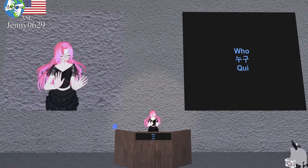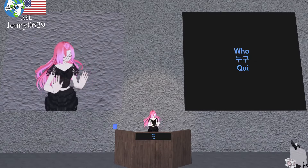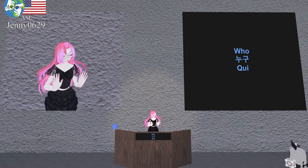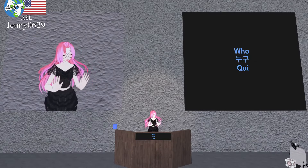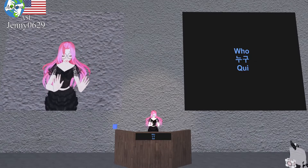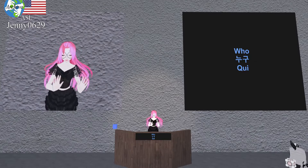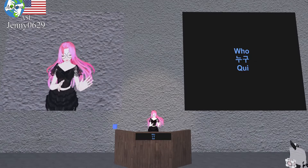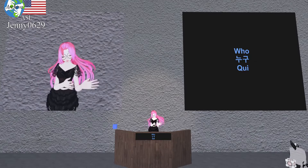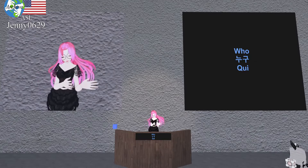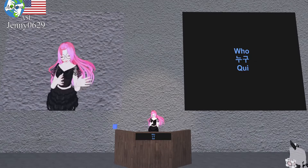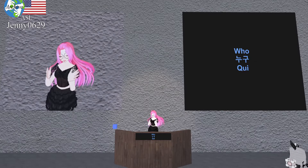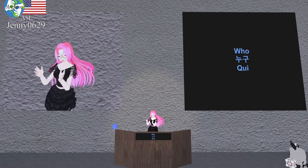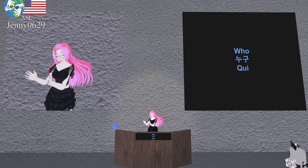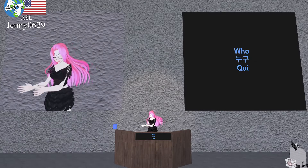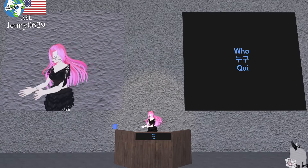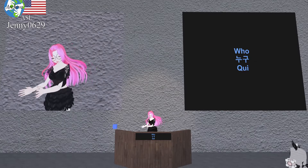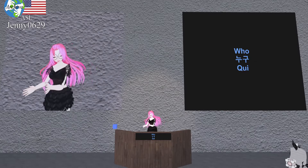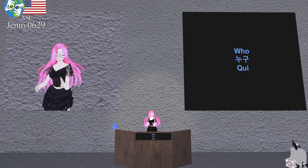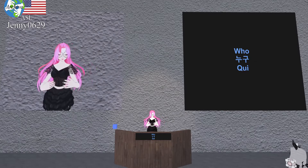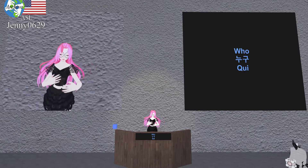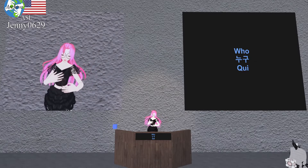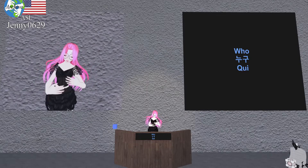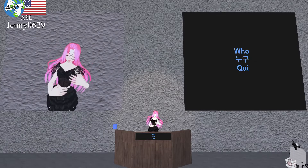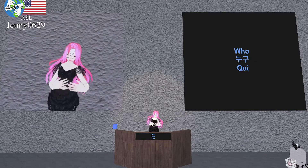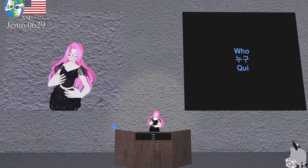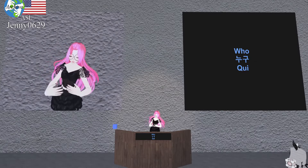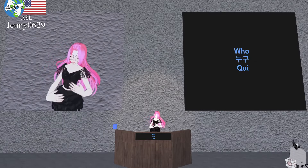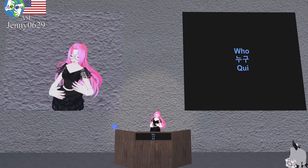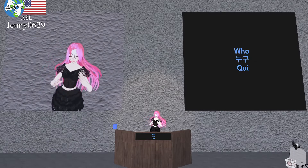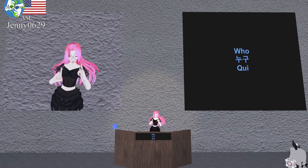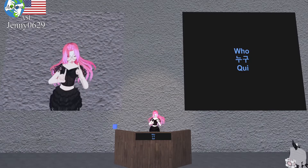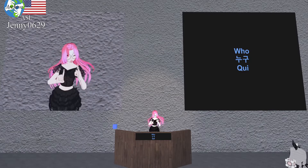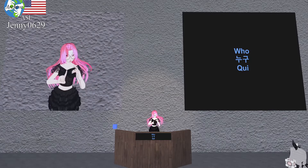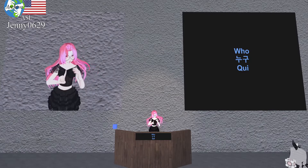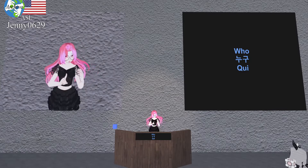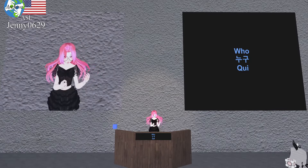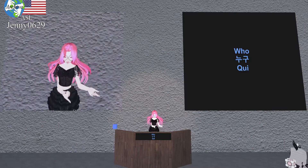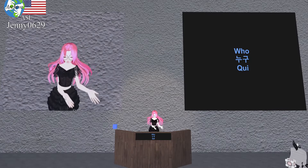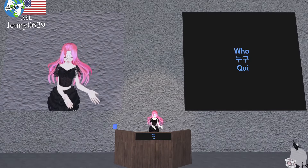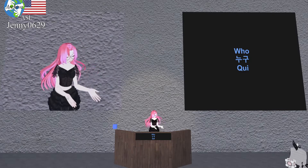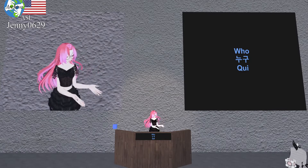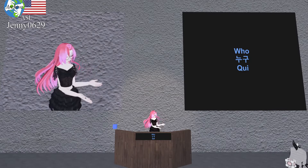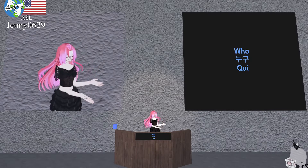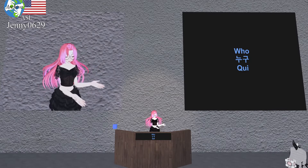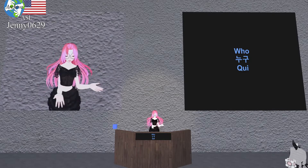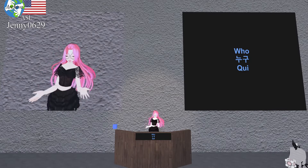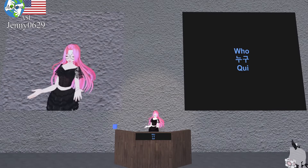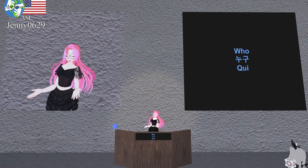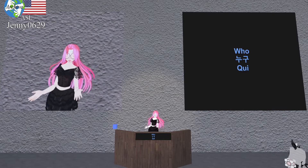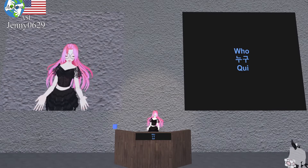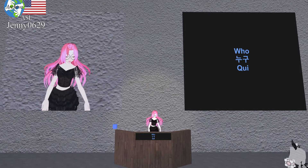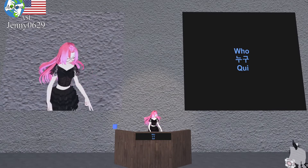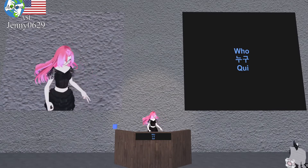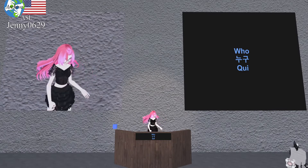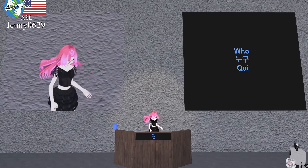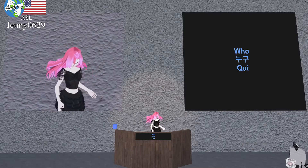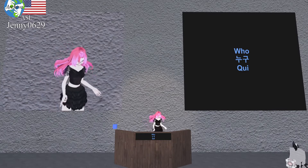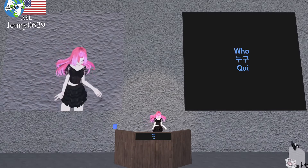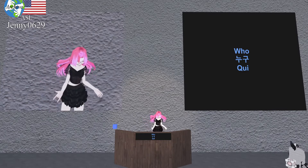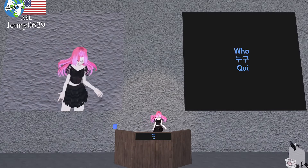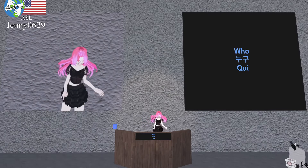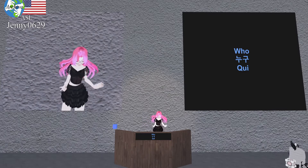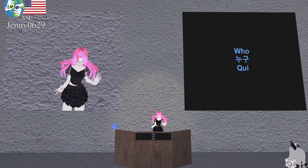you, good, bad, all that stuff. And once you get that out of the way, then you're going to start progressing into more complicated words, which I'm also going to give you a sneak peek here.